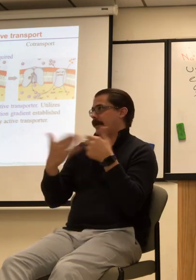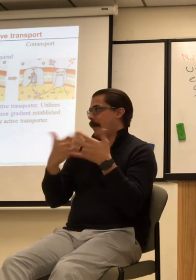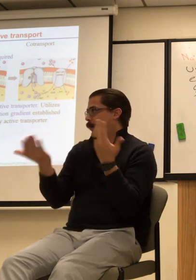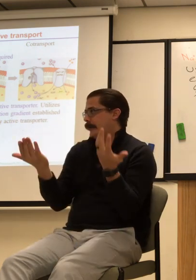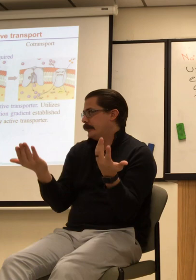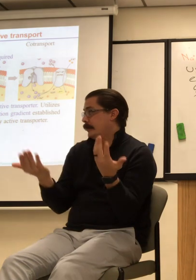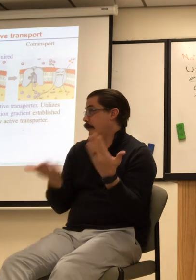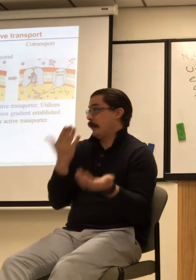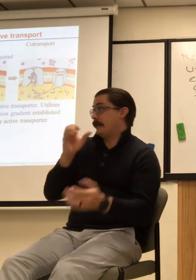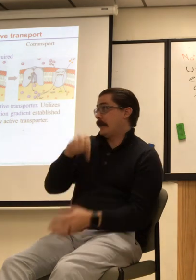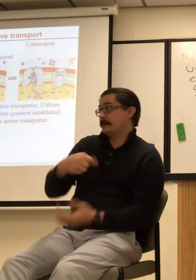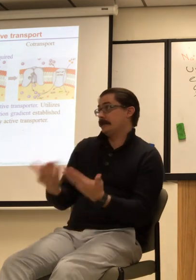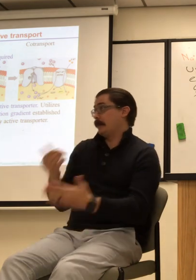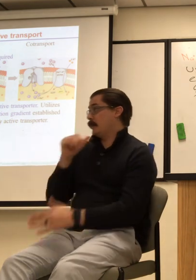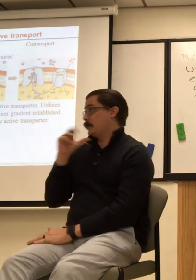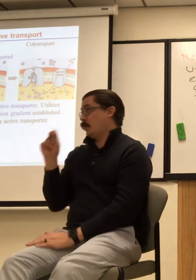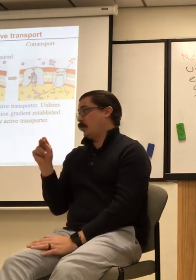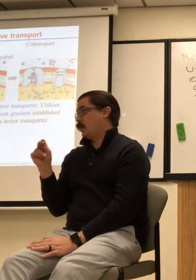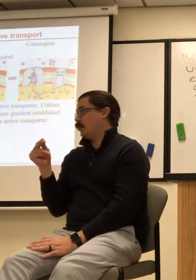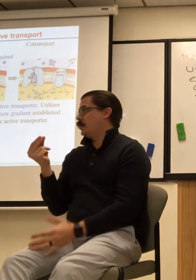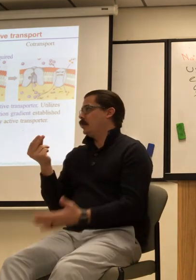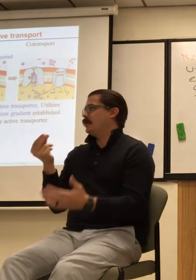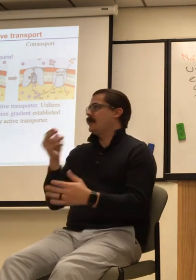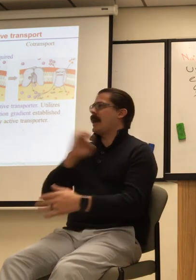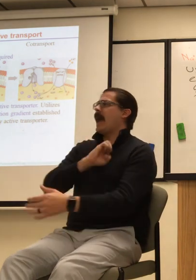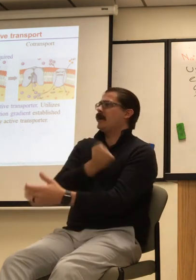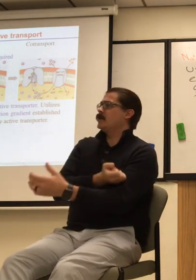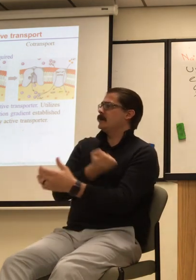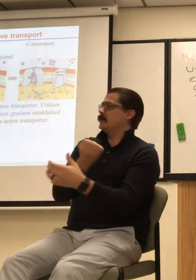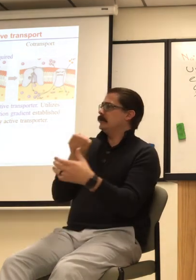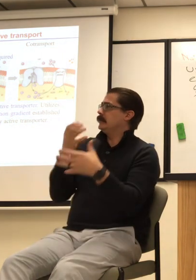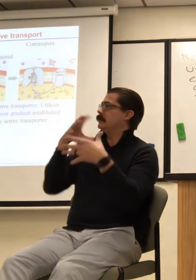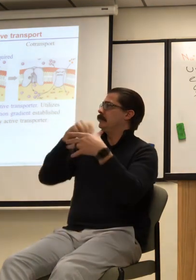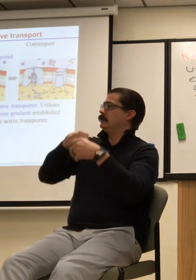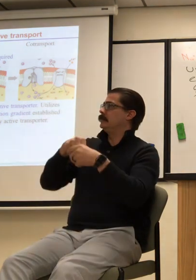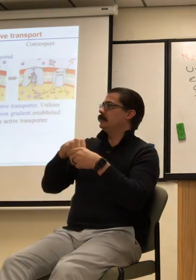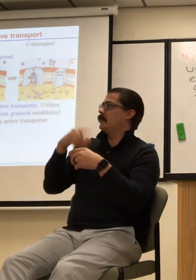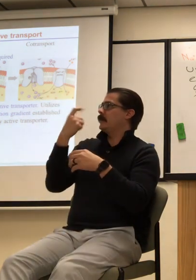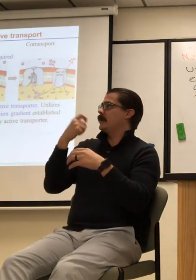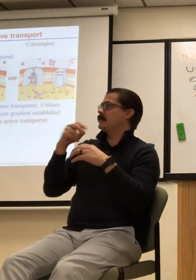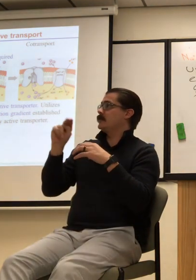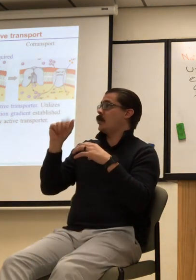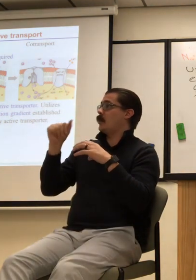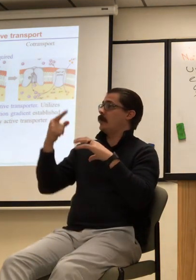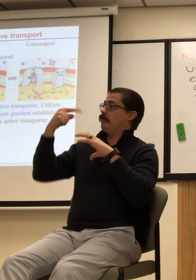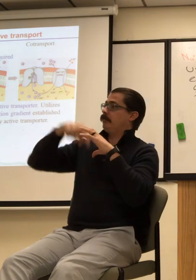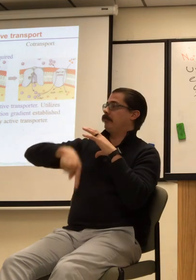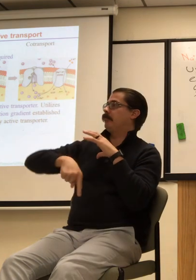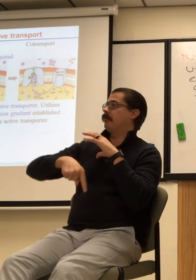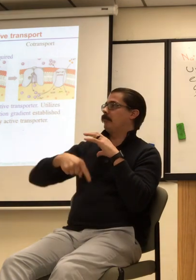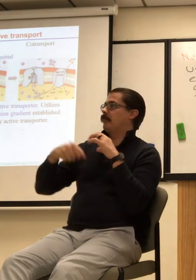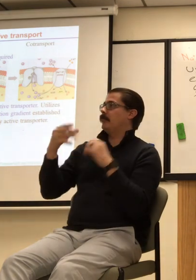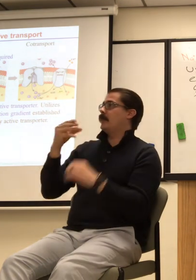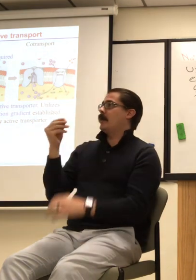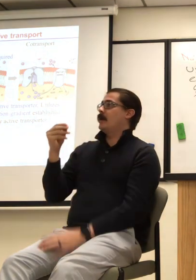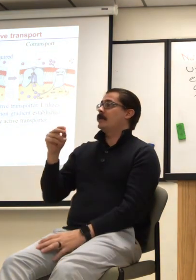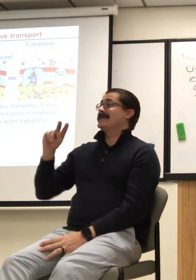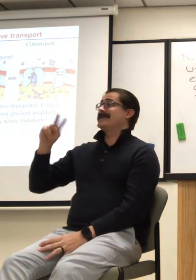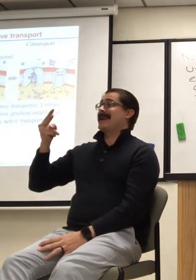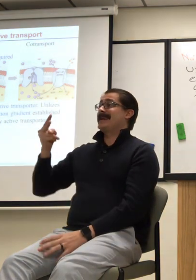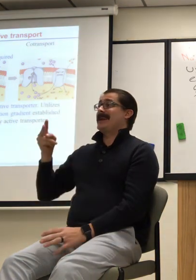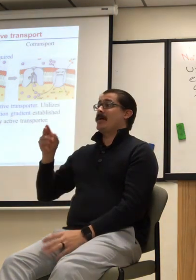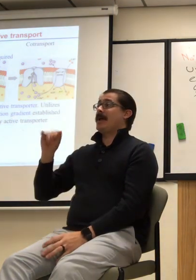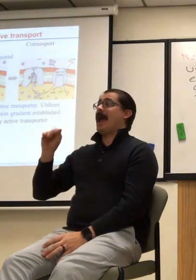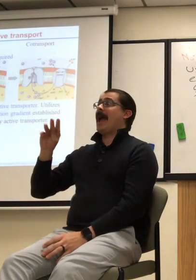matter. The energy is accounted for by the sodium going down its gradient. And the secondary